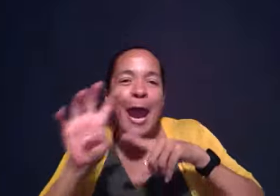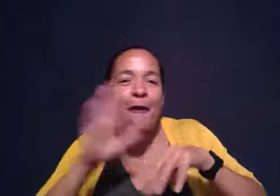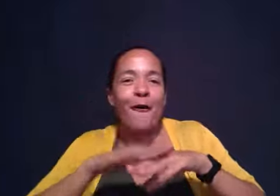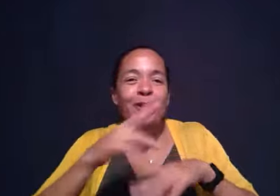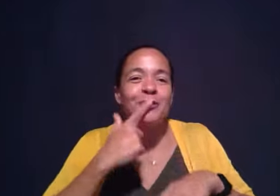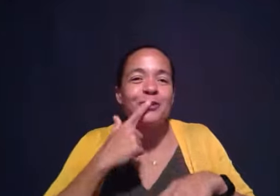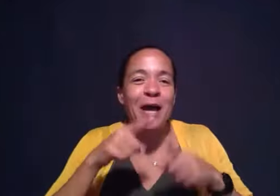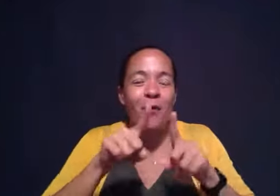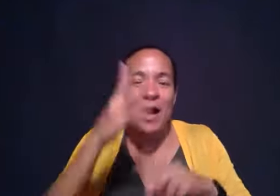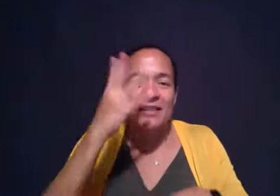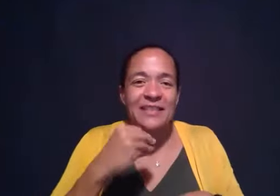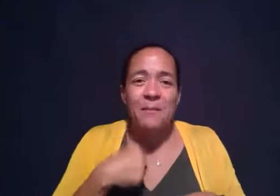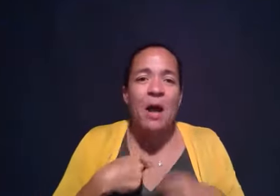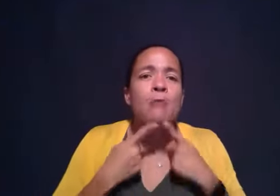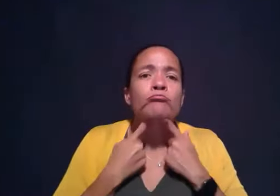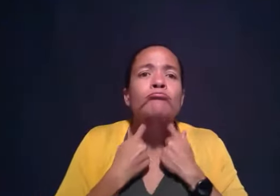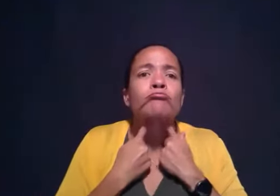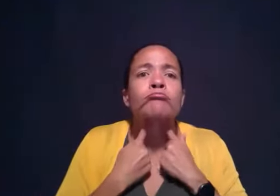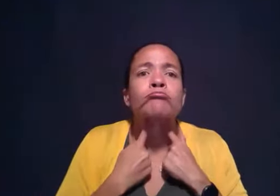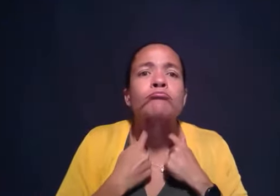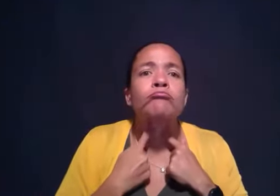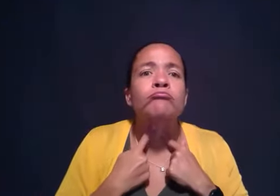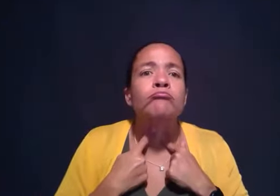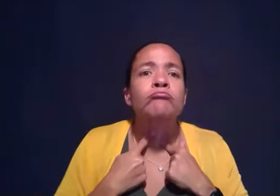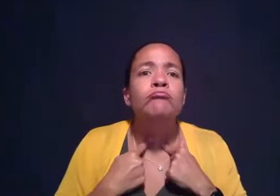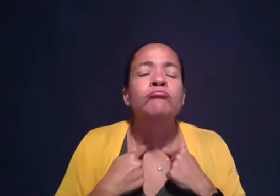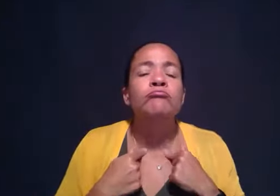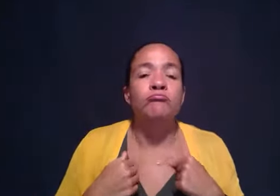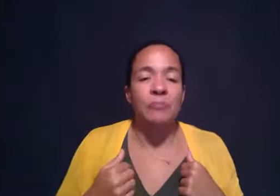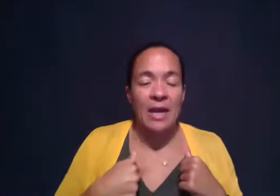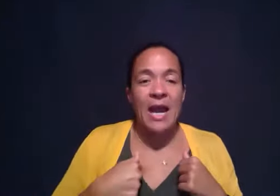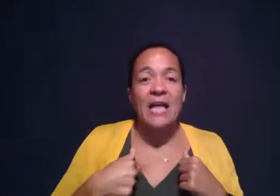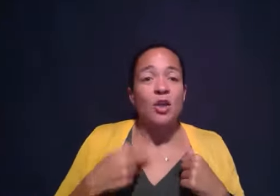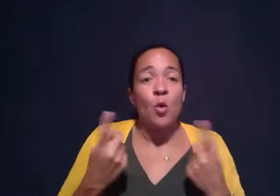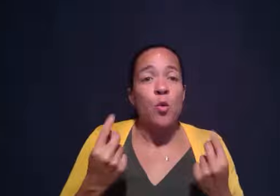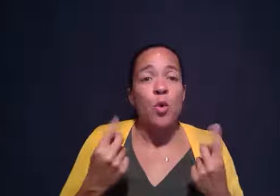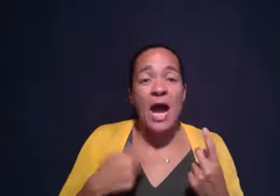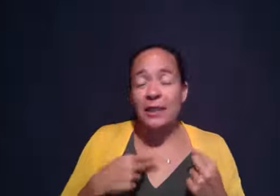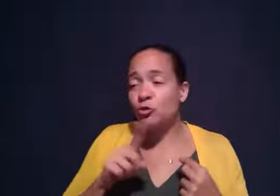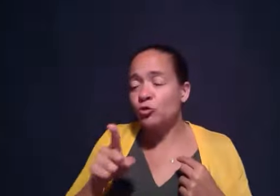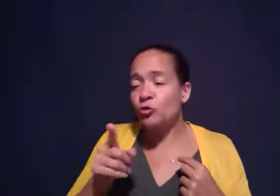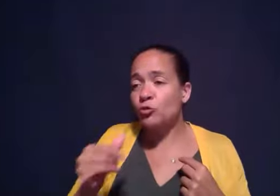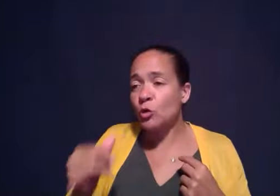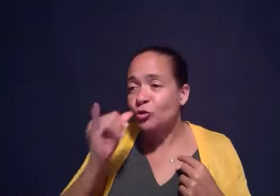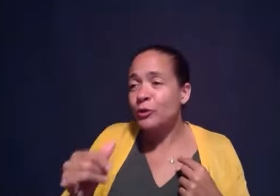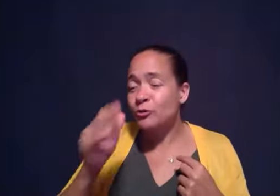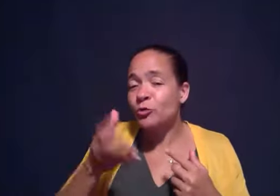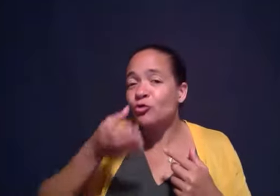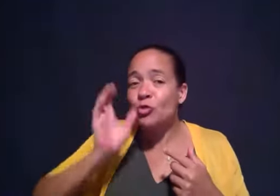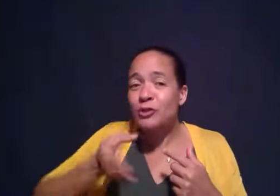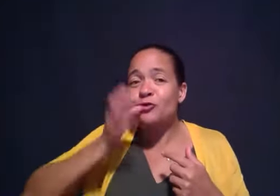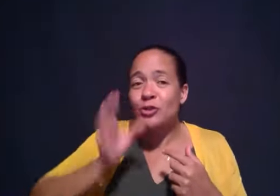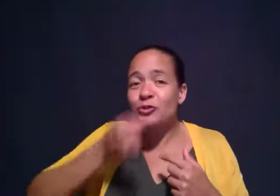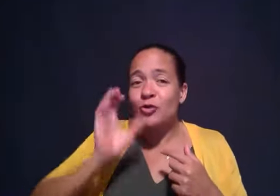of gallons of water because I didn't know anything about wine, and I went downstairs and my stomach had turned into a lava lamp. We were at